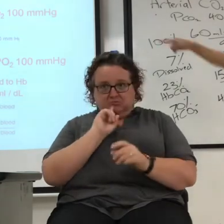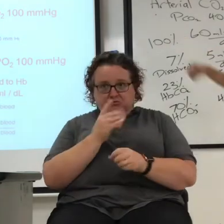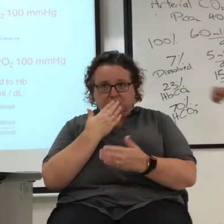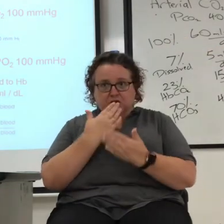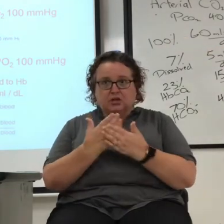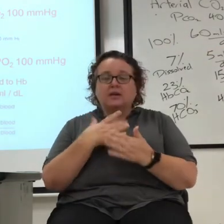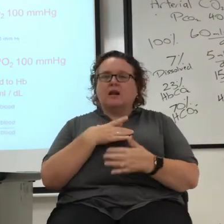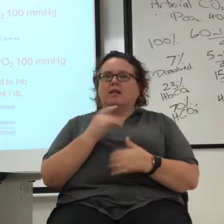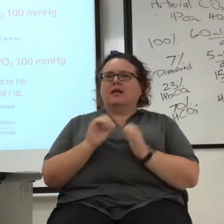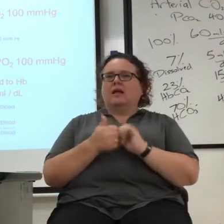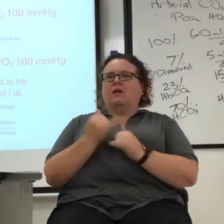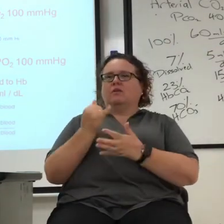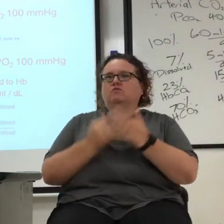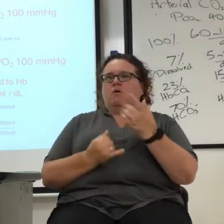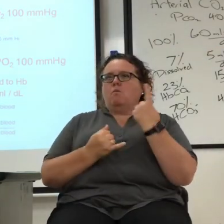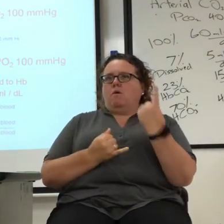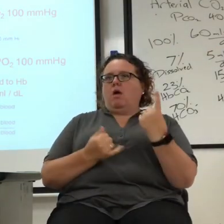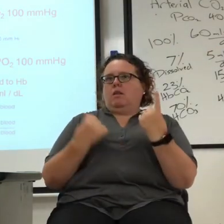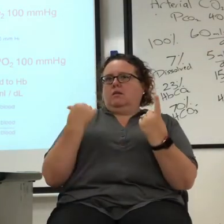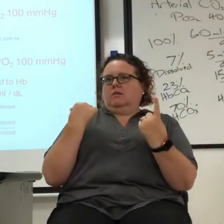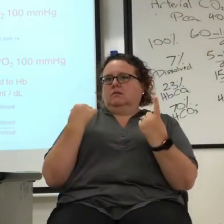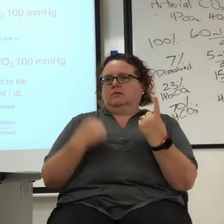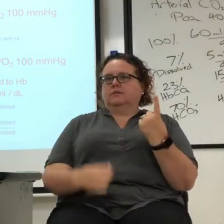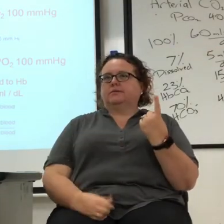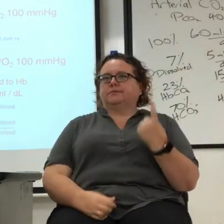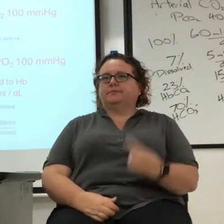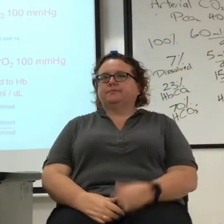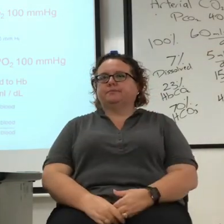And I like how they draw one.